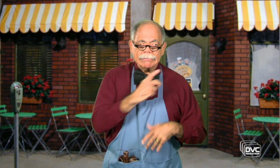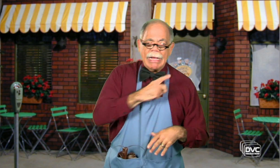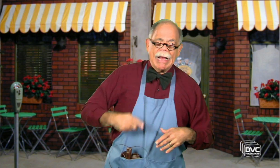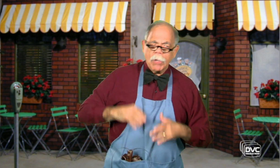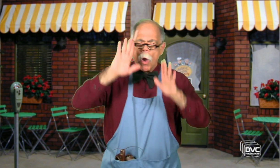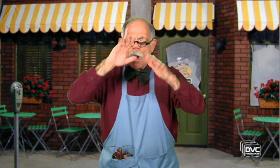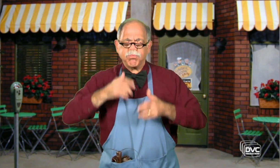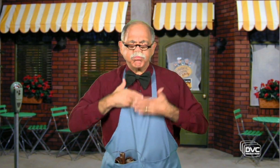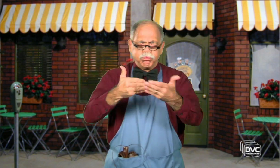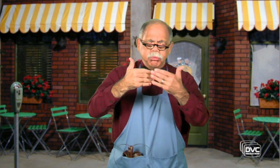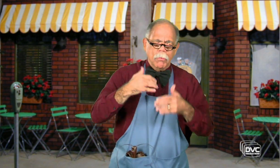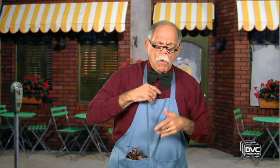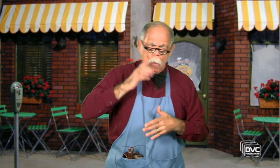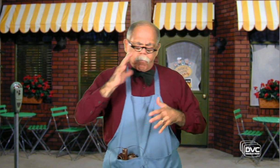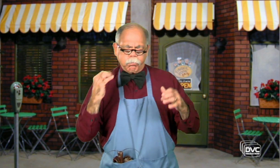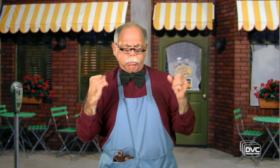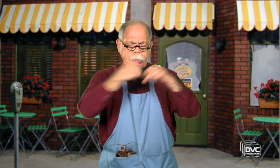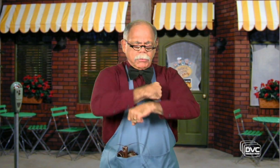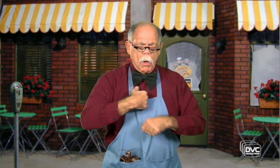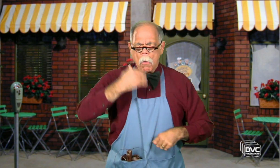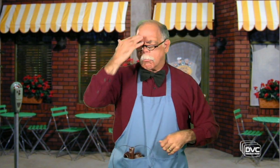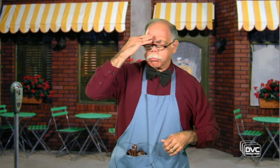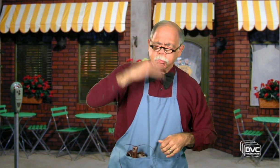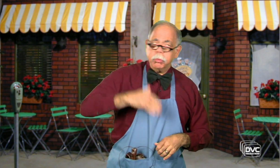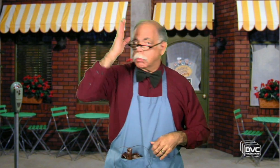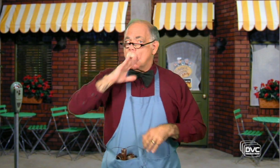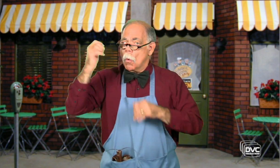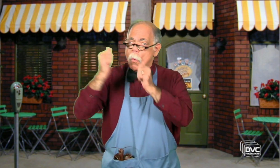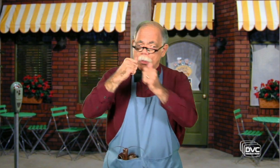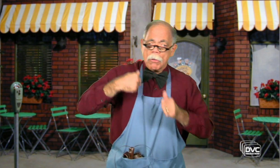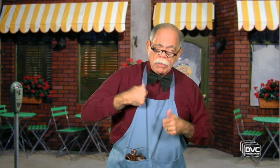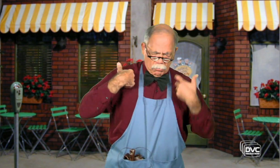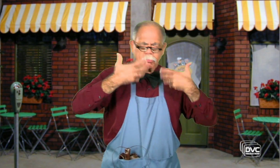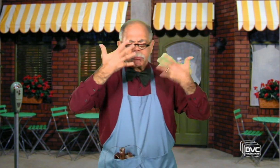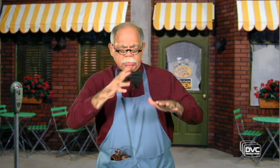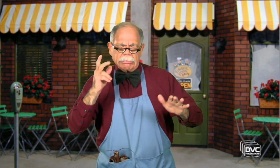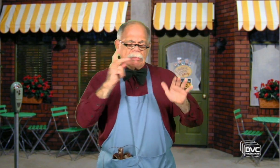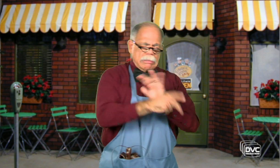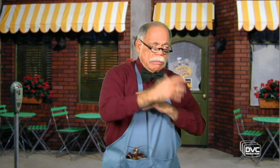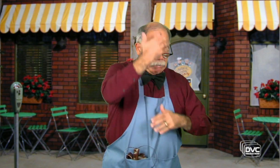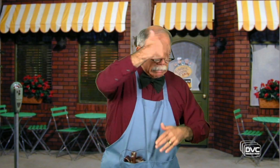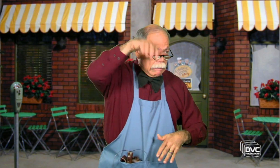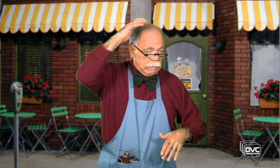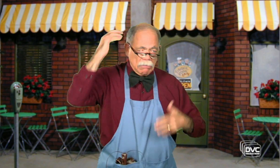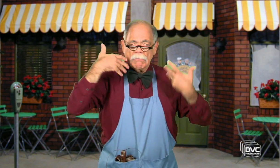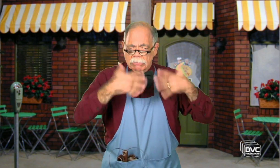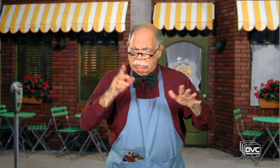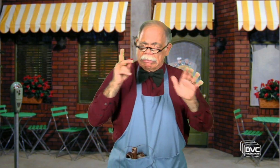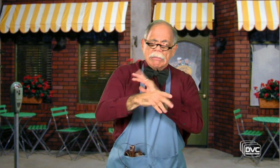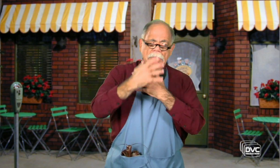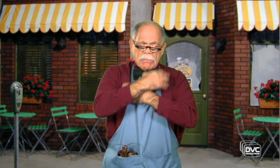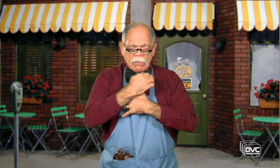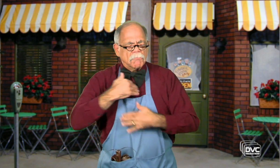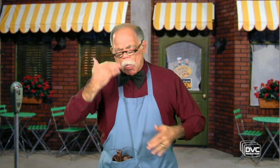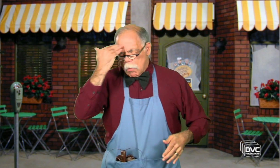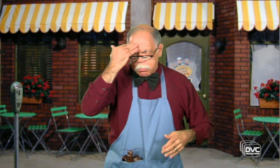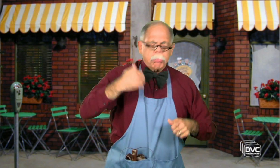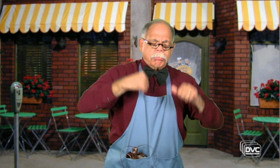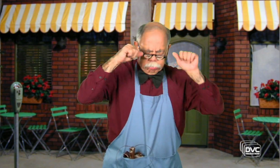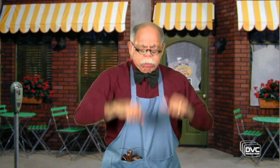terrified. David said he would fight. "God was with me when I killed a lion and a bear. I know I can